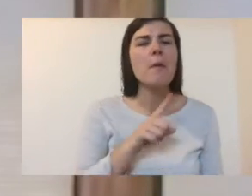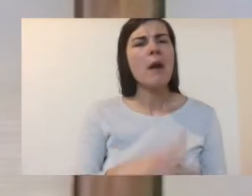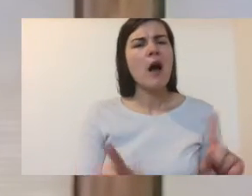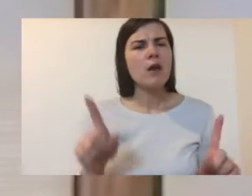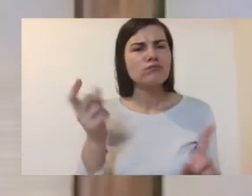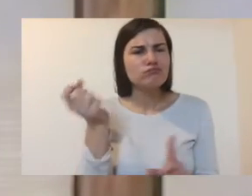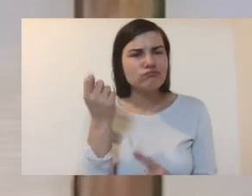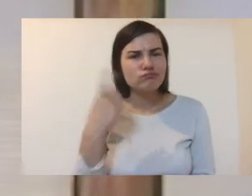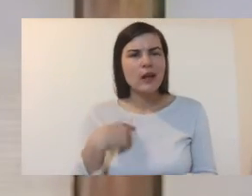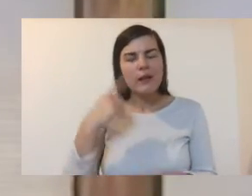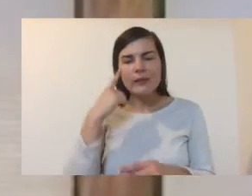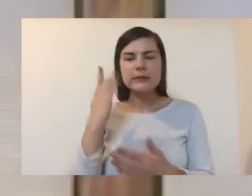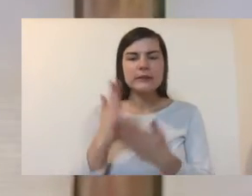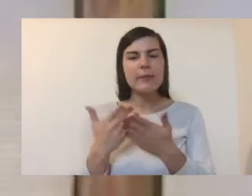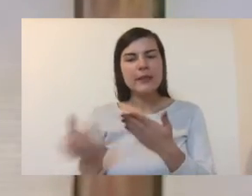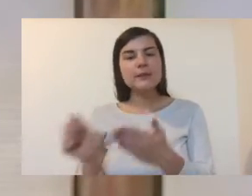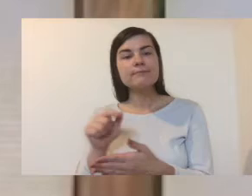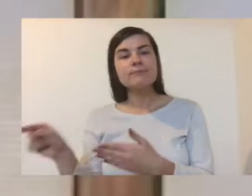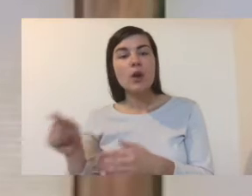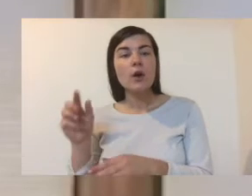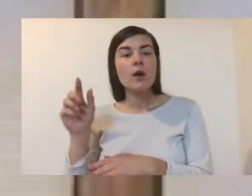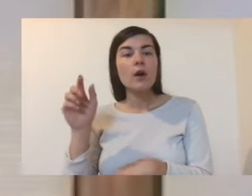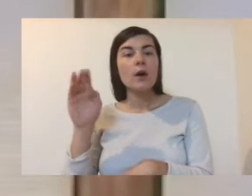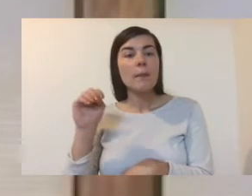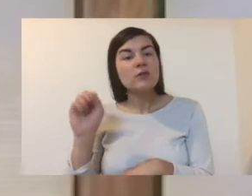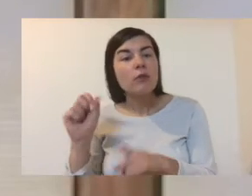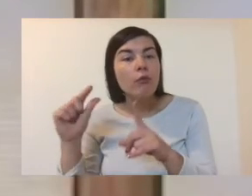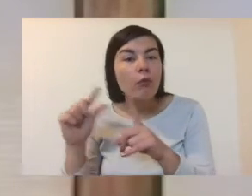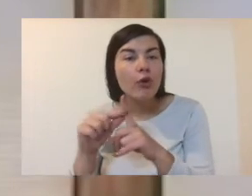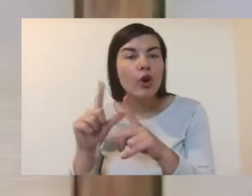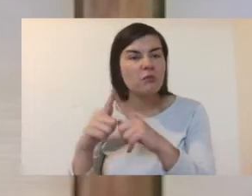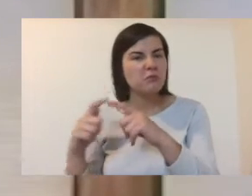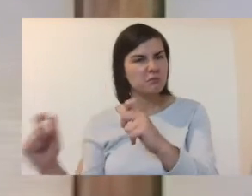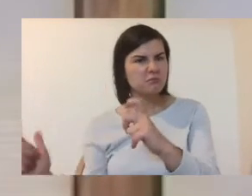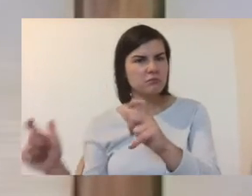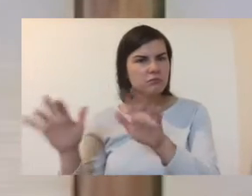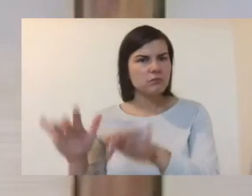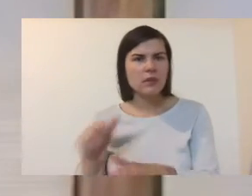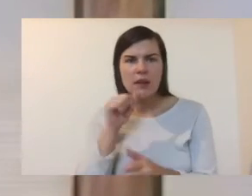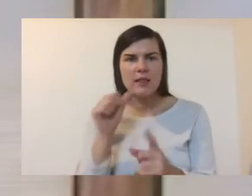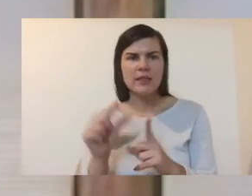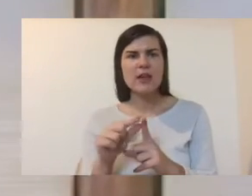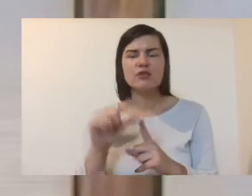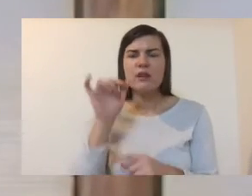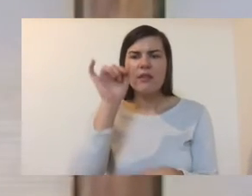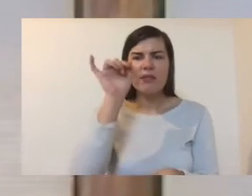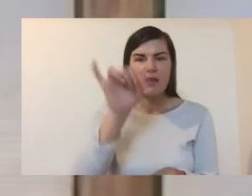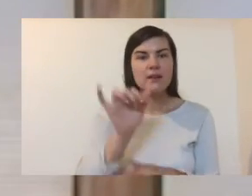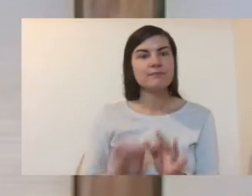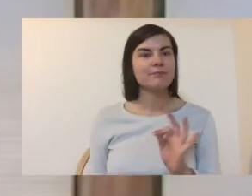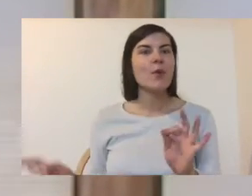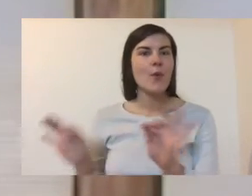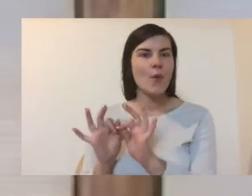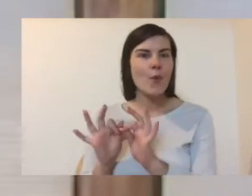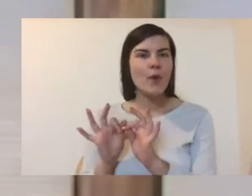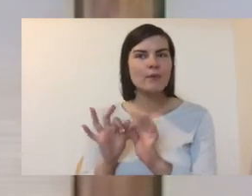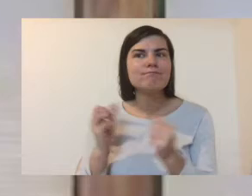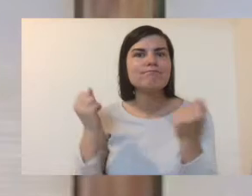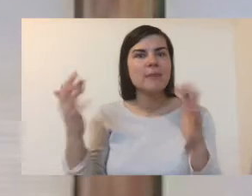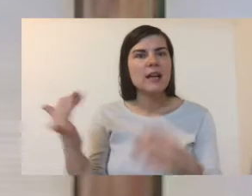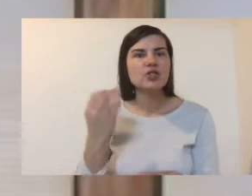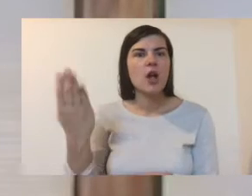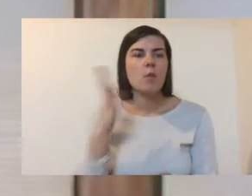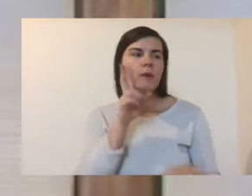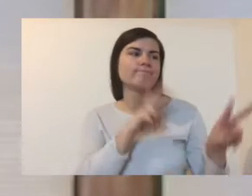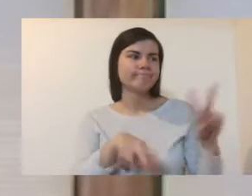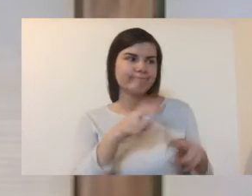other things like using word processing and being able to type up letters, those are really things that lots of offices are looking for people